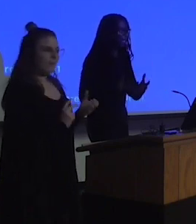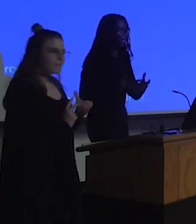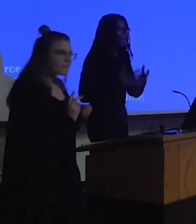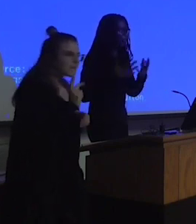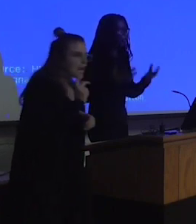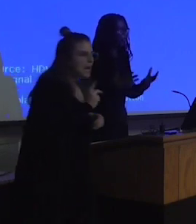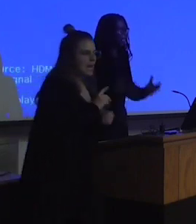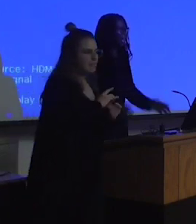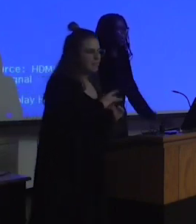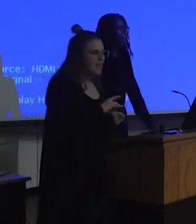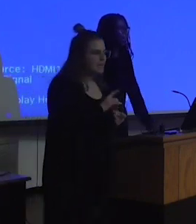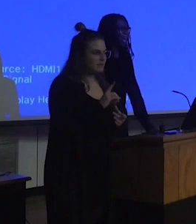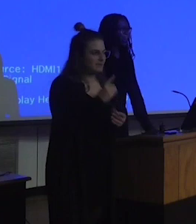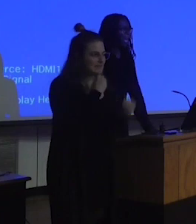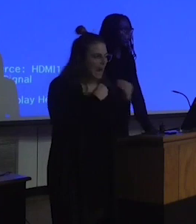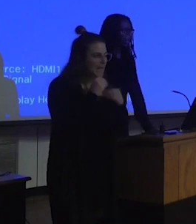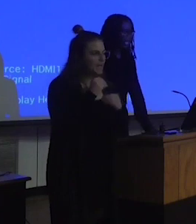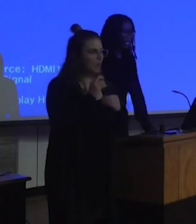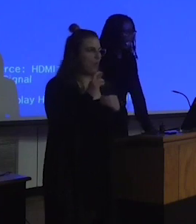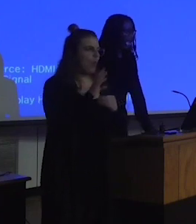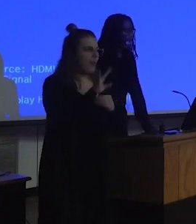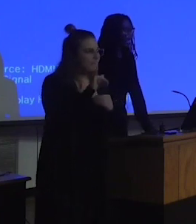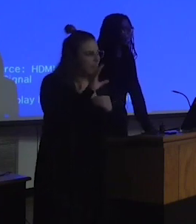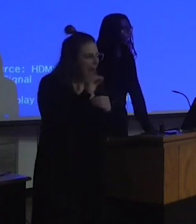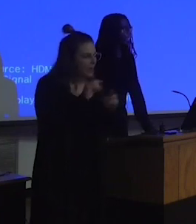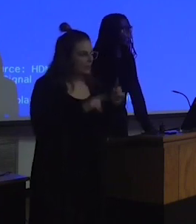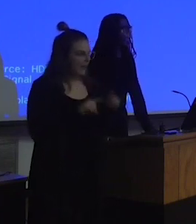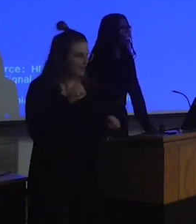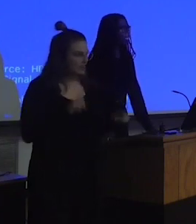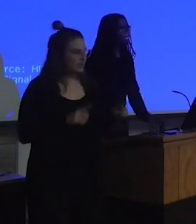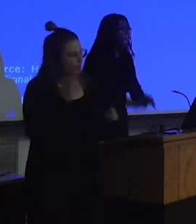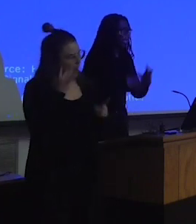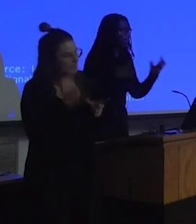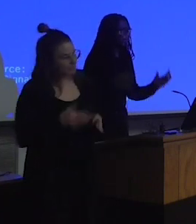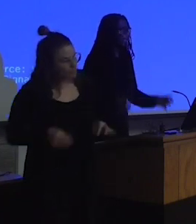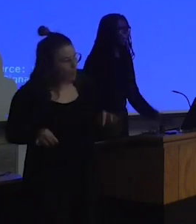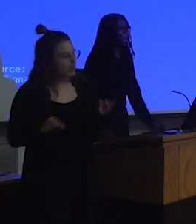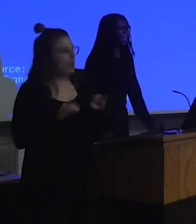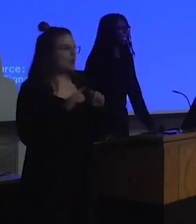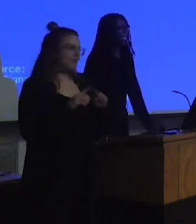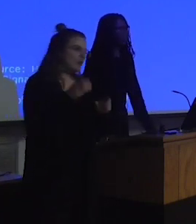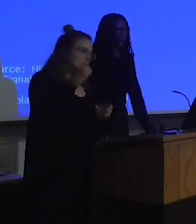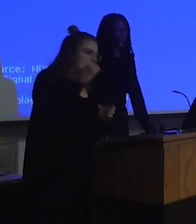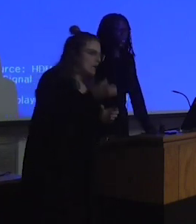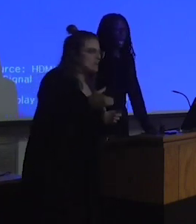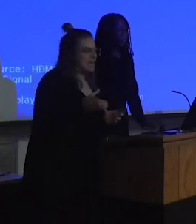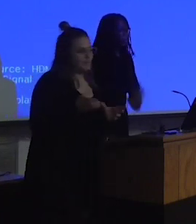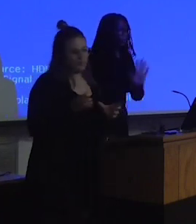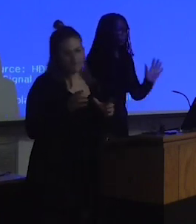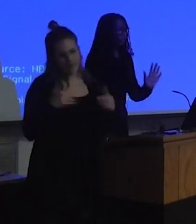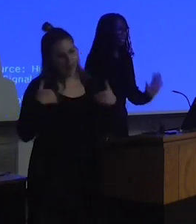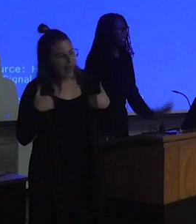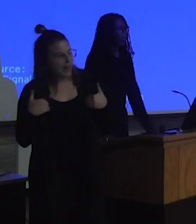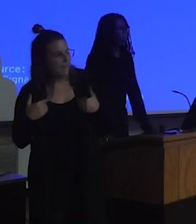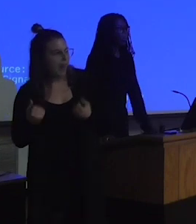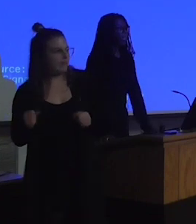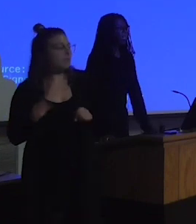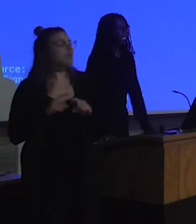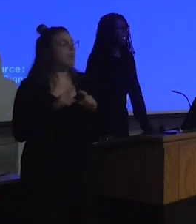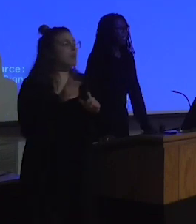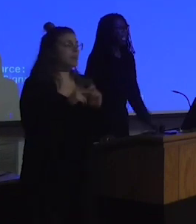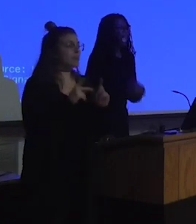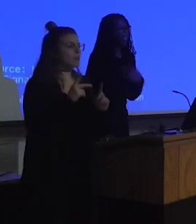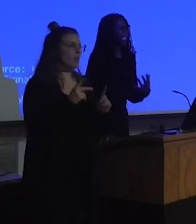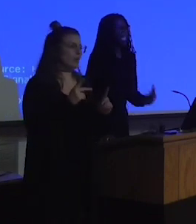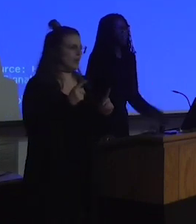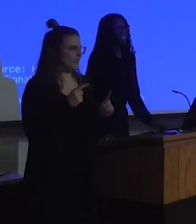plant-based diets and the importance of, like, biodiversity and, like, you know, and concepts of animality. Most of the time, people, like, you know, who are right